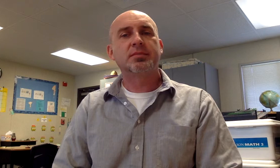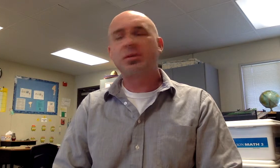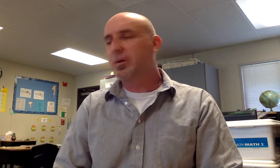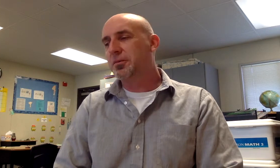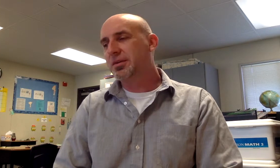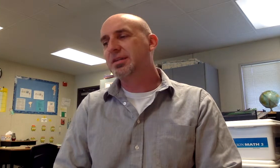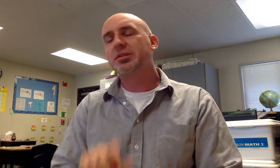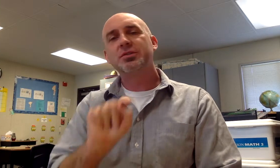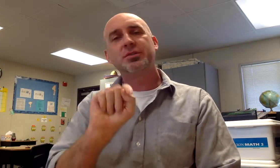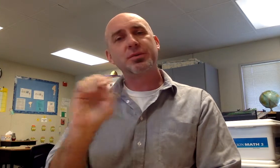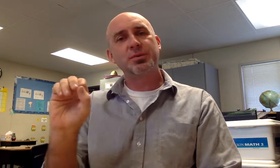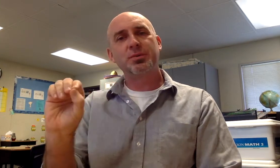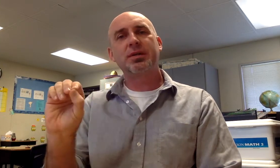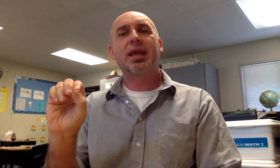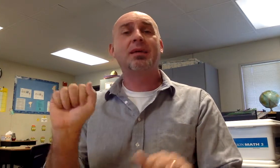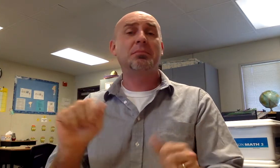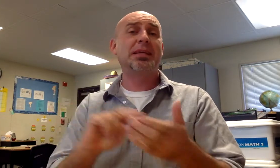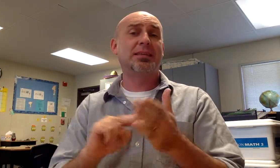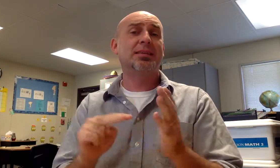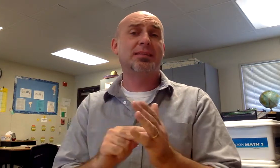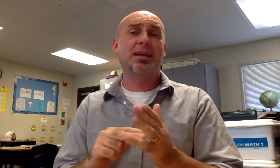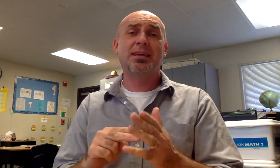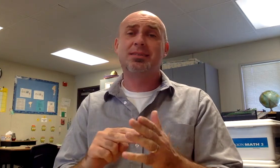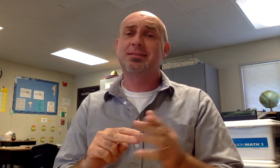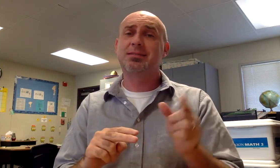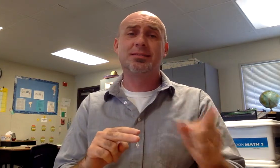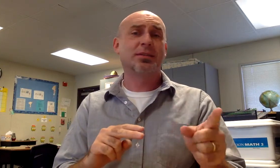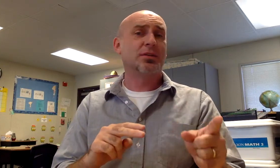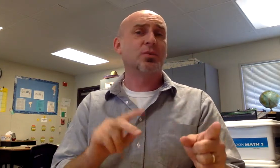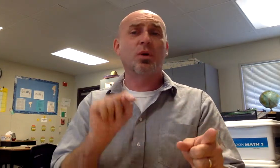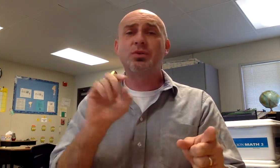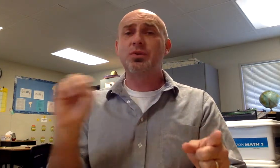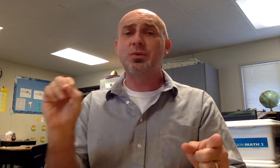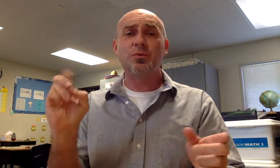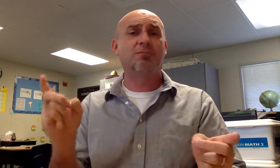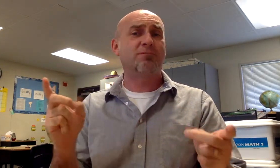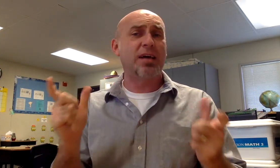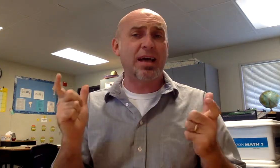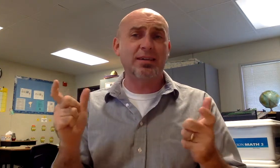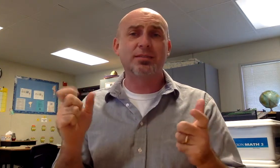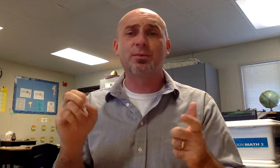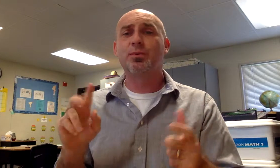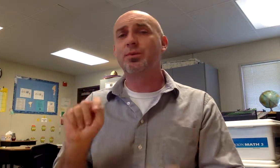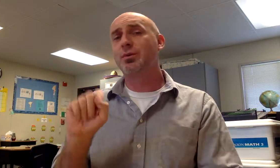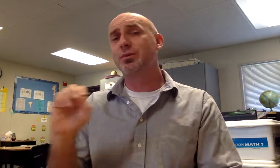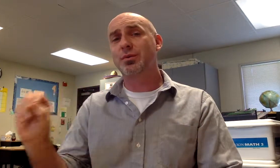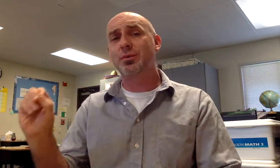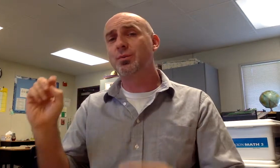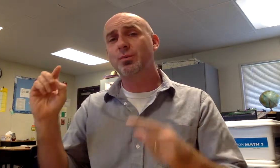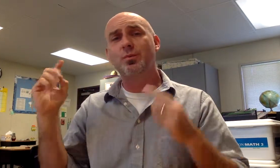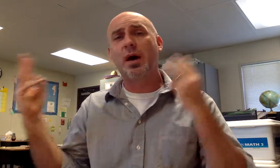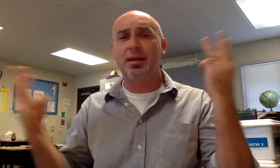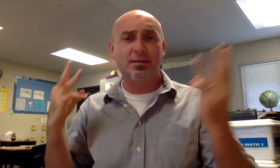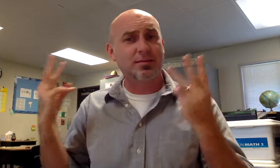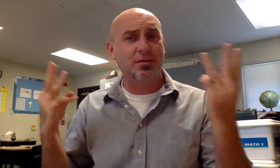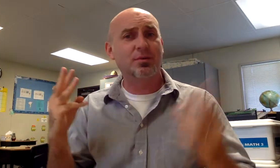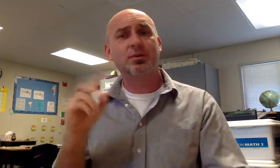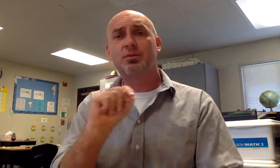So 2 can mean like you are too fast, or you're too wild, or you're